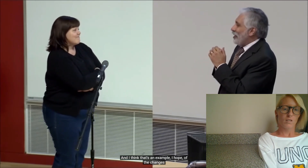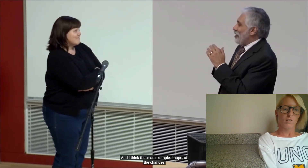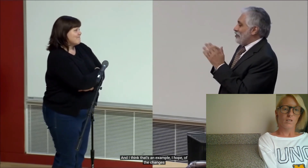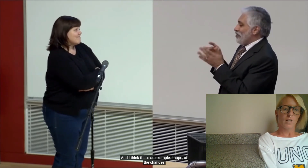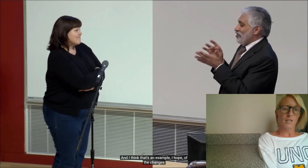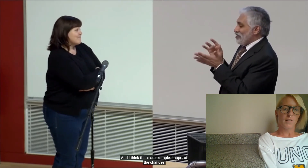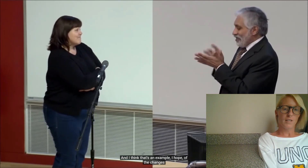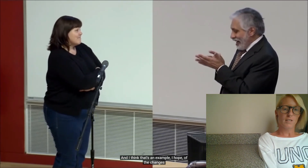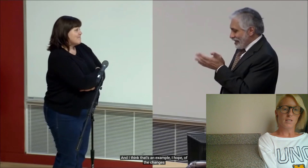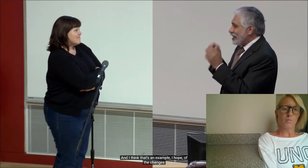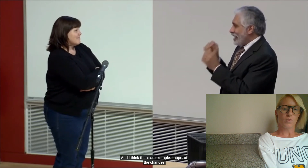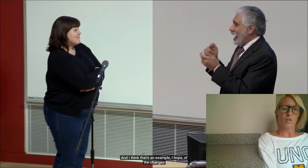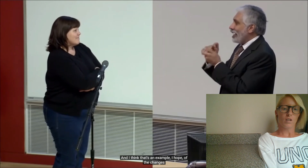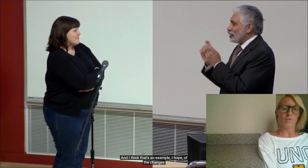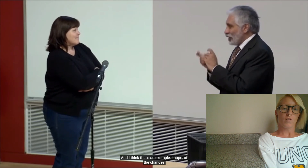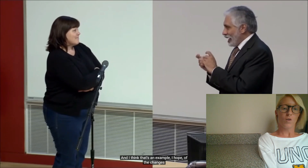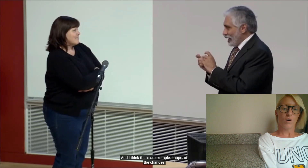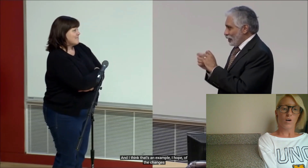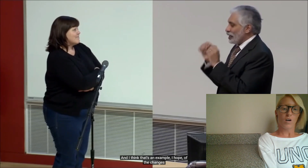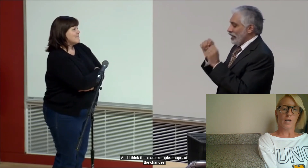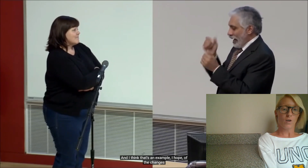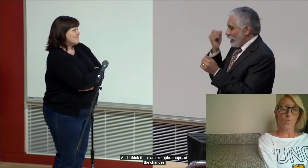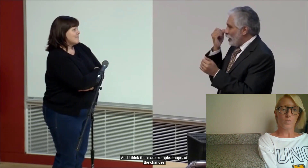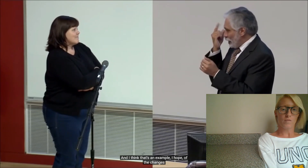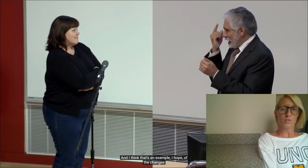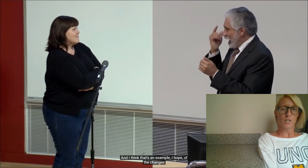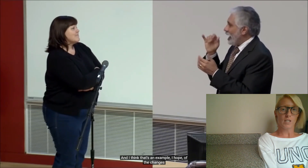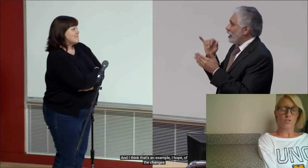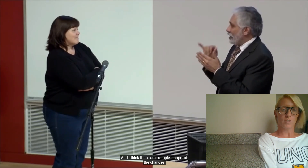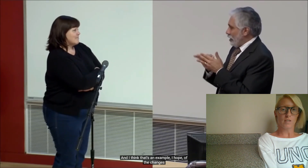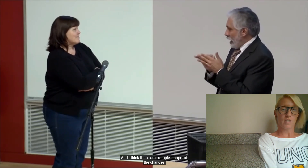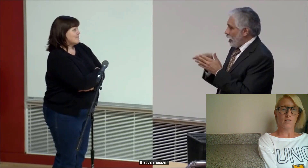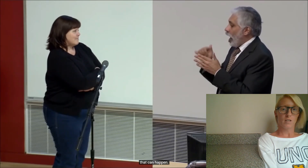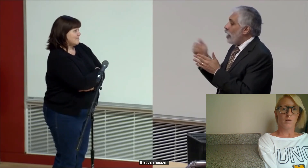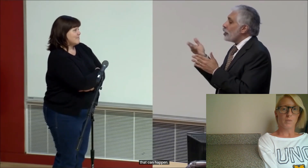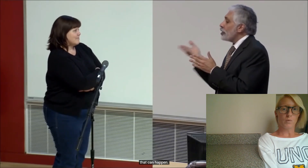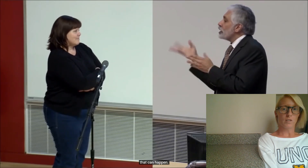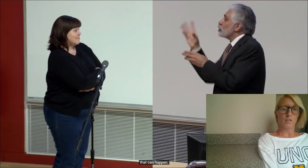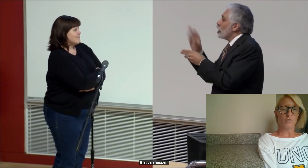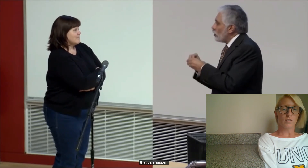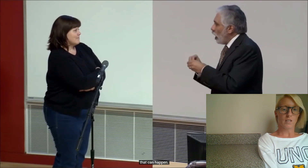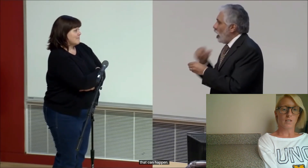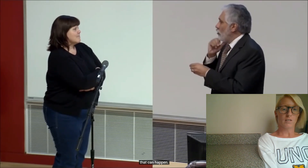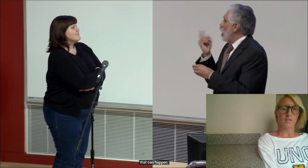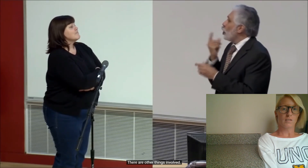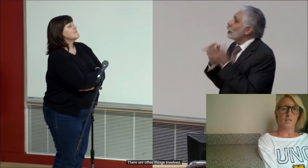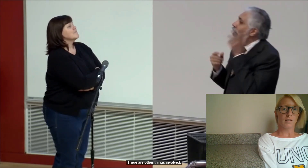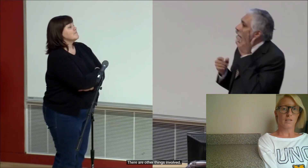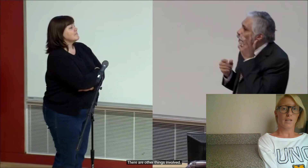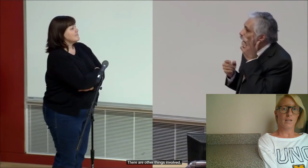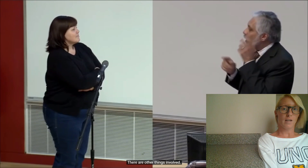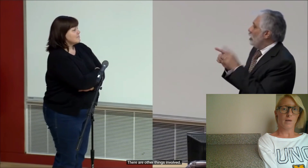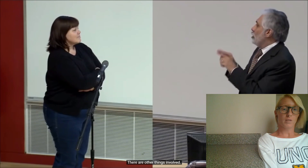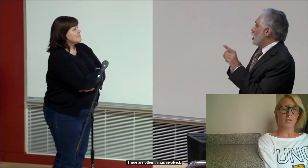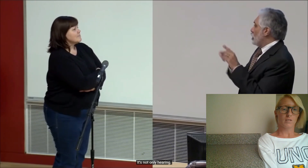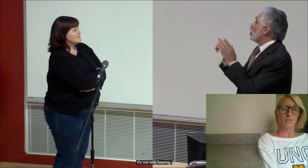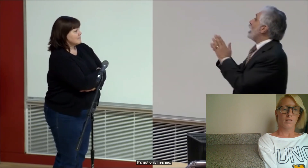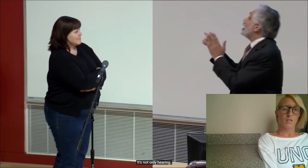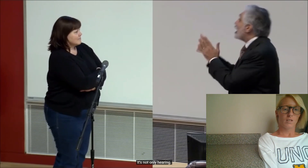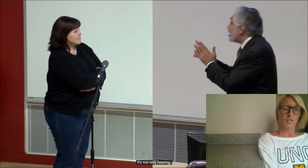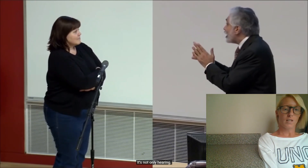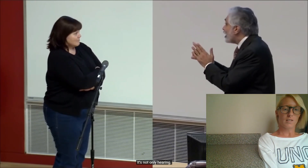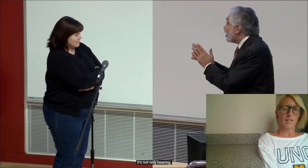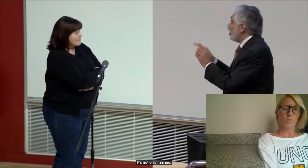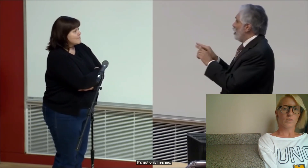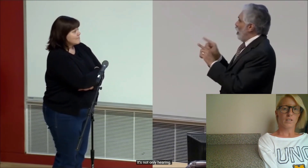I think that's And I an think that's an example, I hope, of the changes that can people happen. can understand. There are other They things can involved. It's not